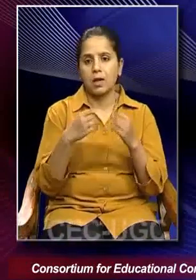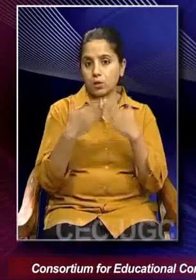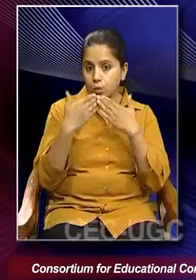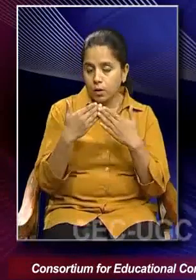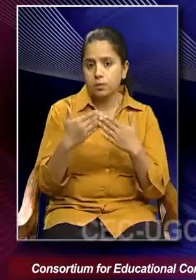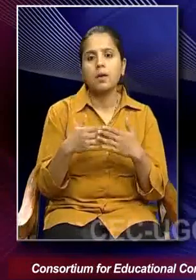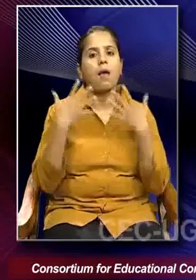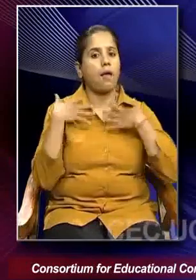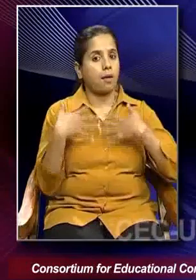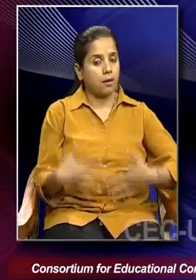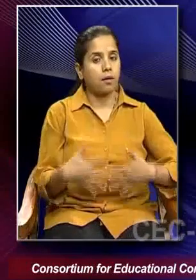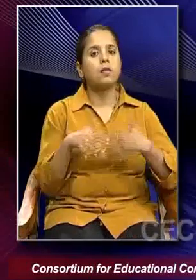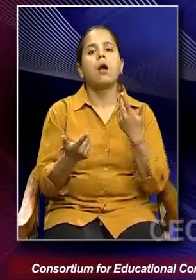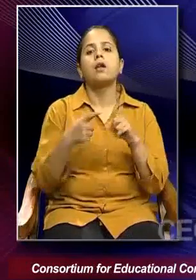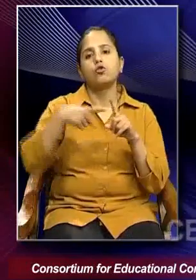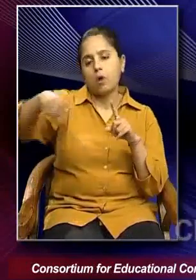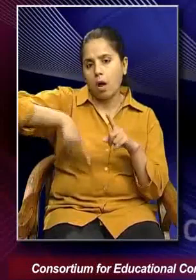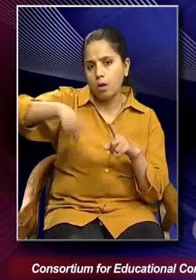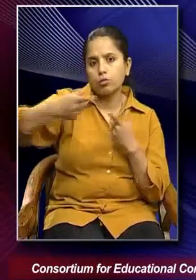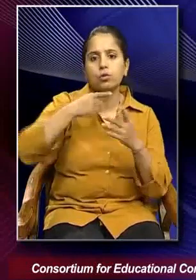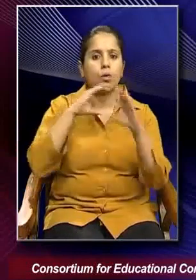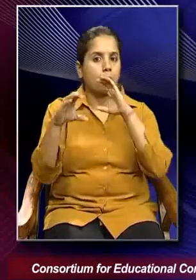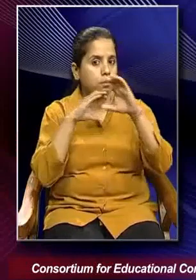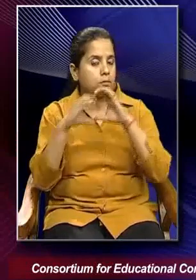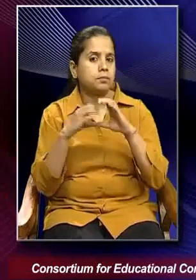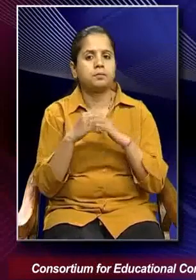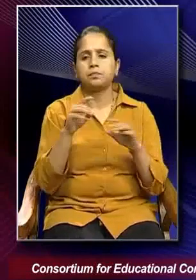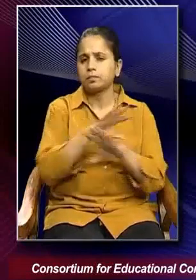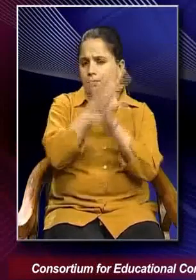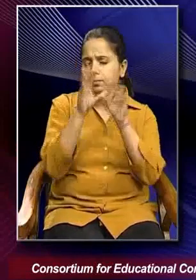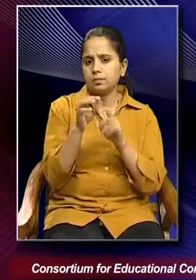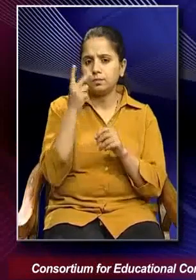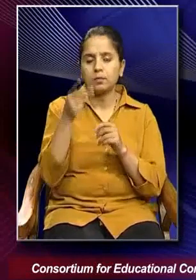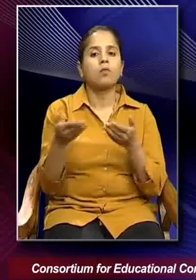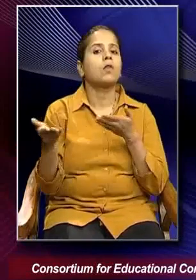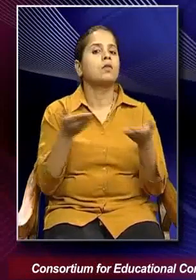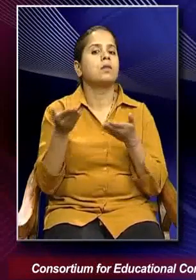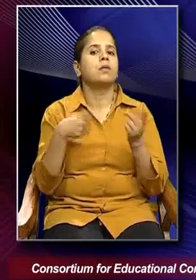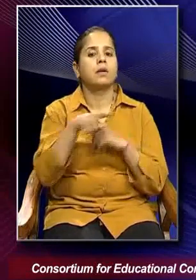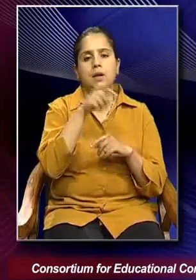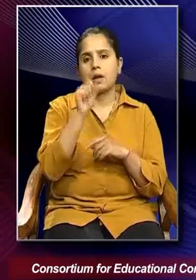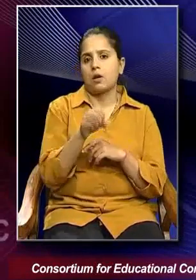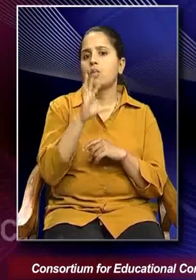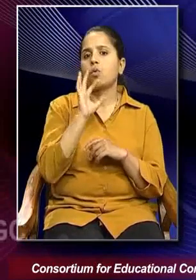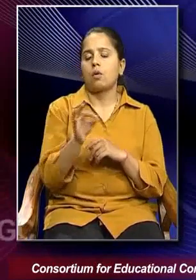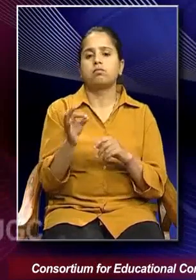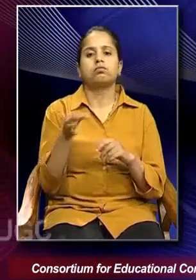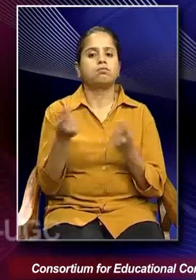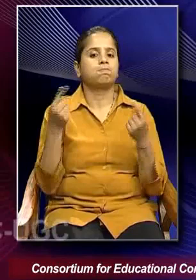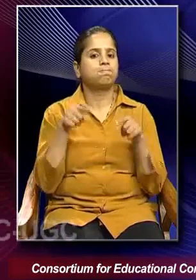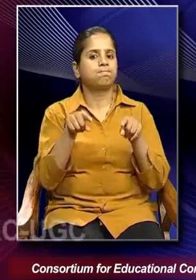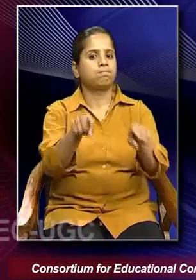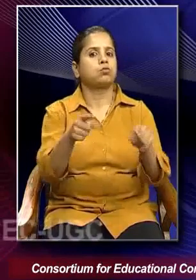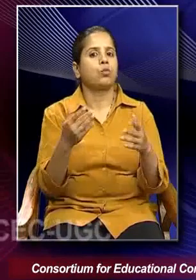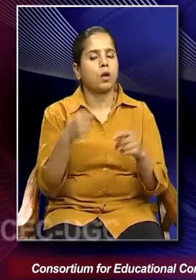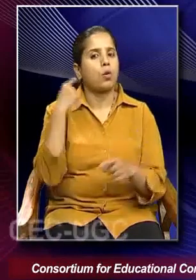education, health, transportation and communications. So all these sort of services can be actually streamlined with